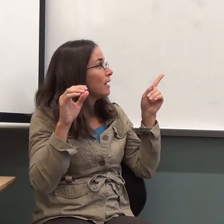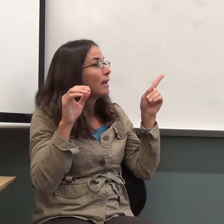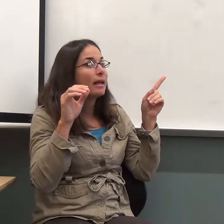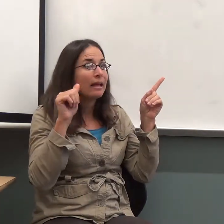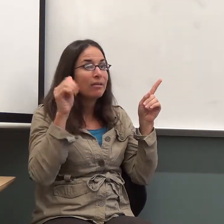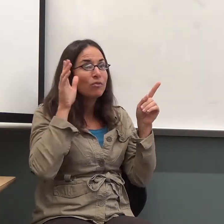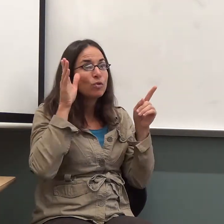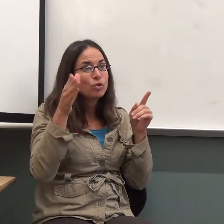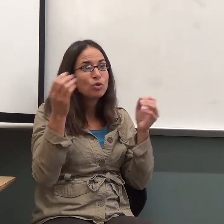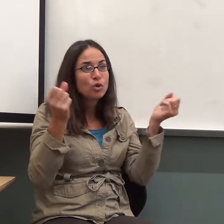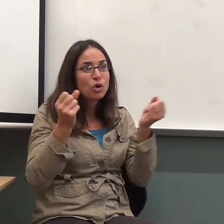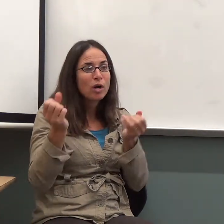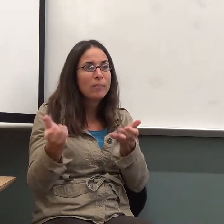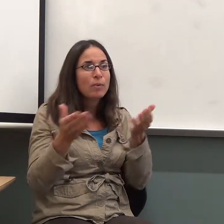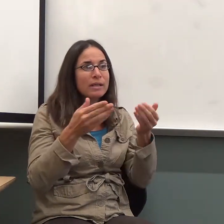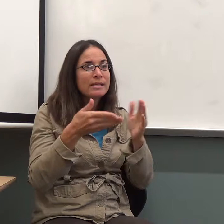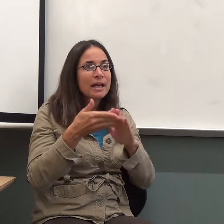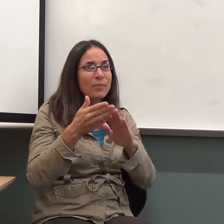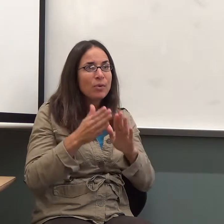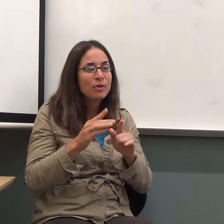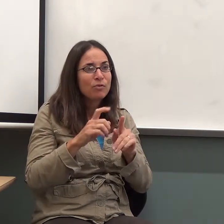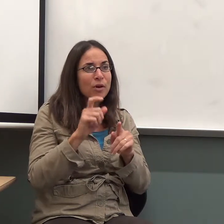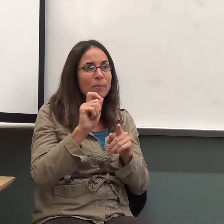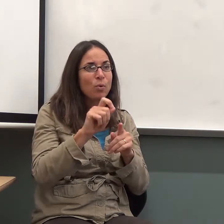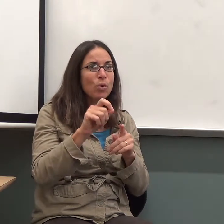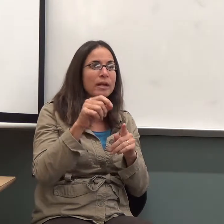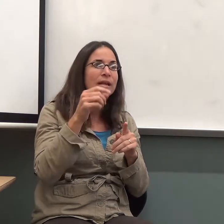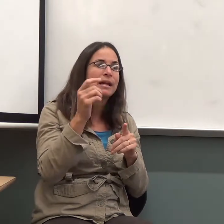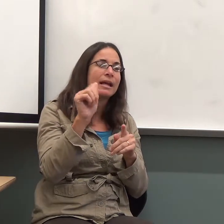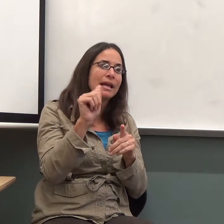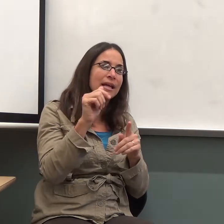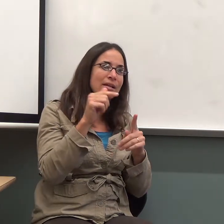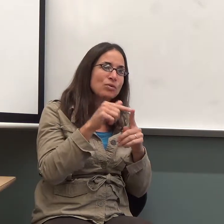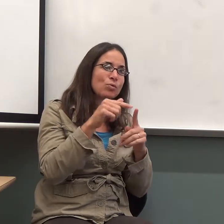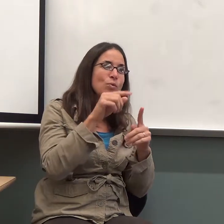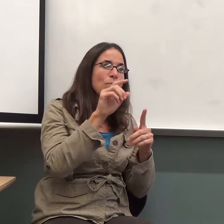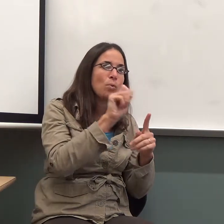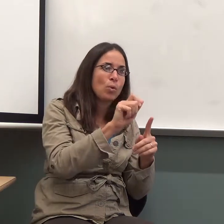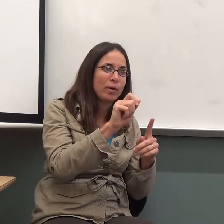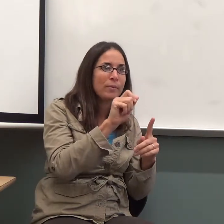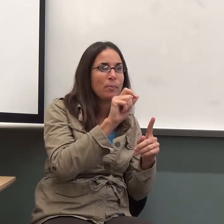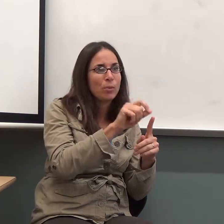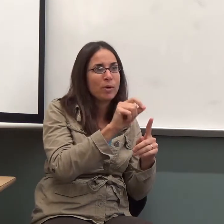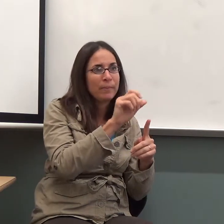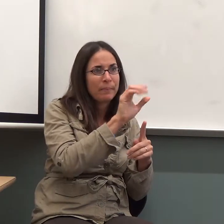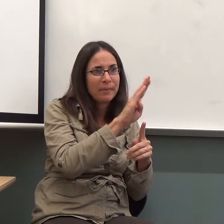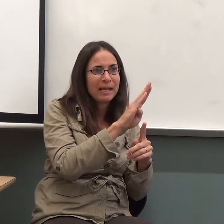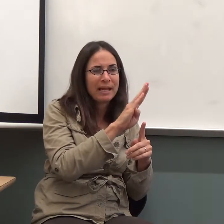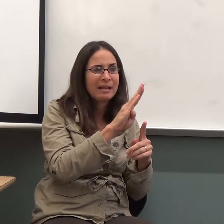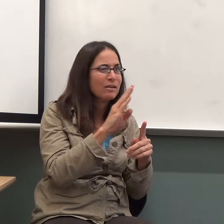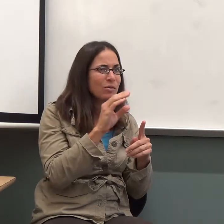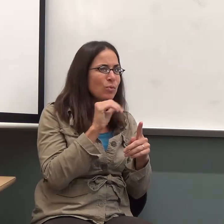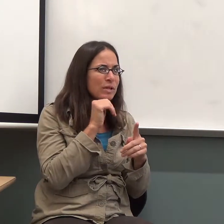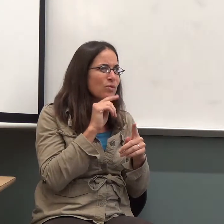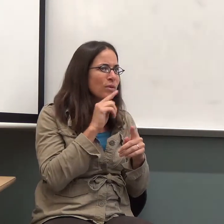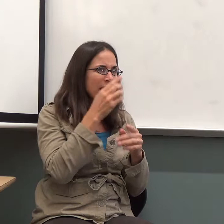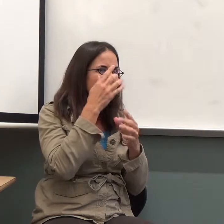point B. Okay. Well, if I ended that there, it doesn't really make for a very interesting paragraph. But if